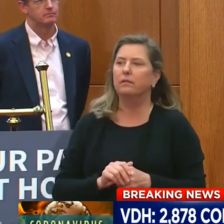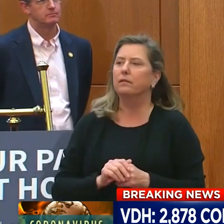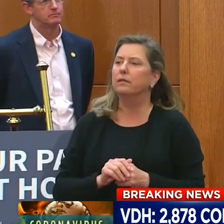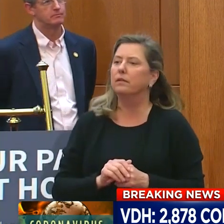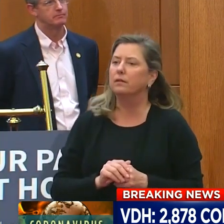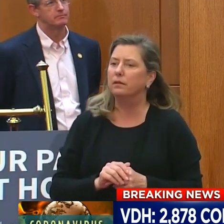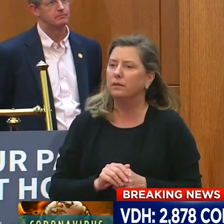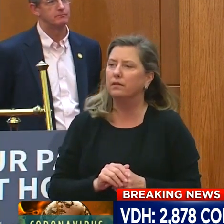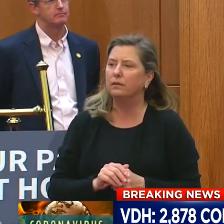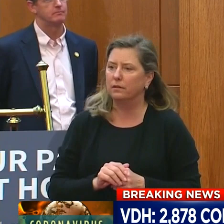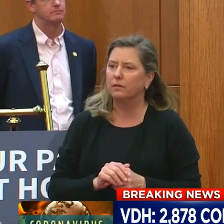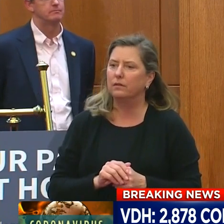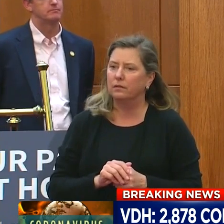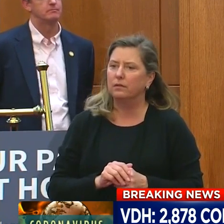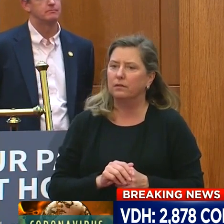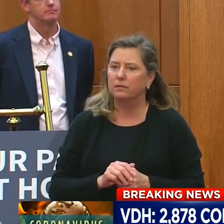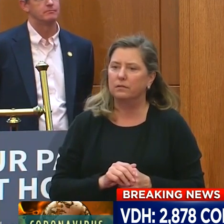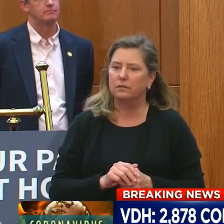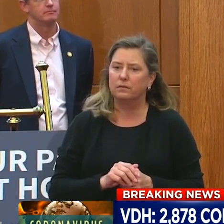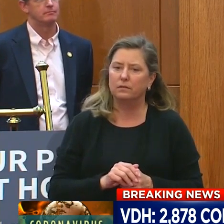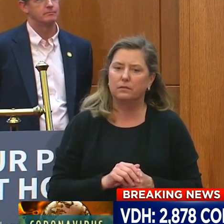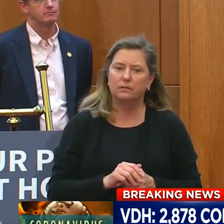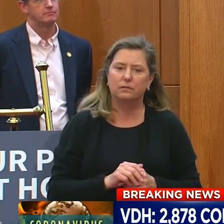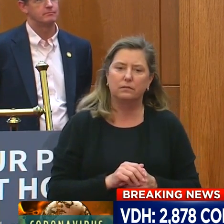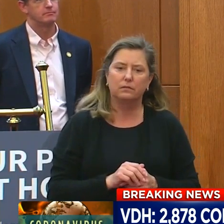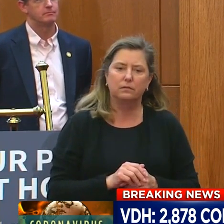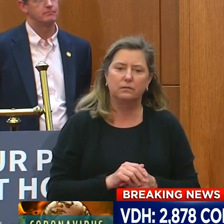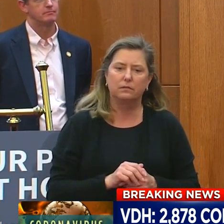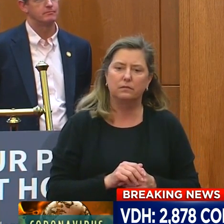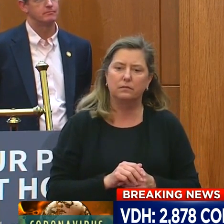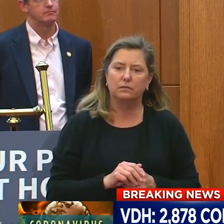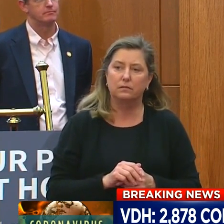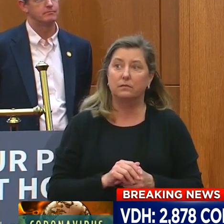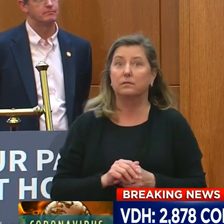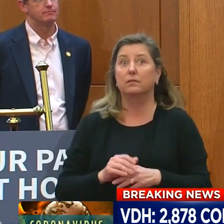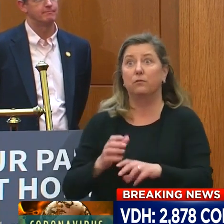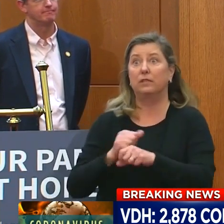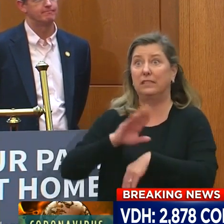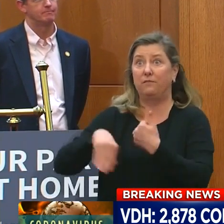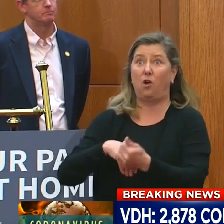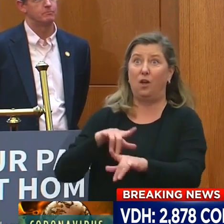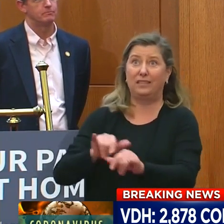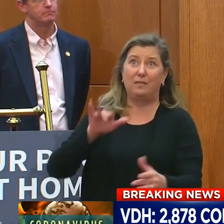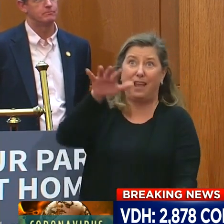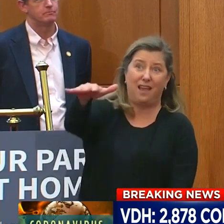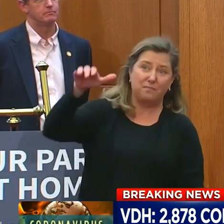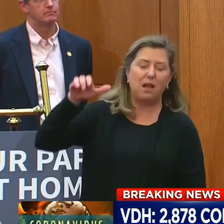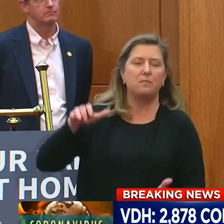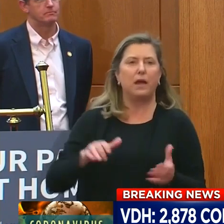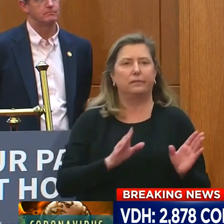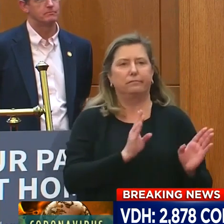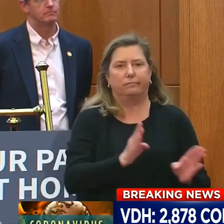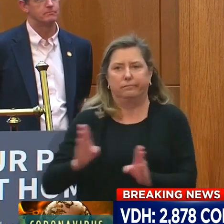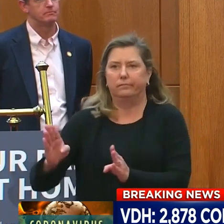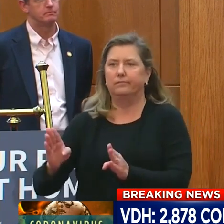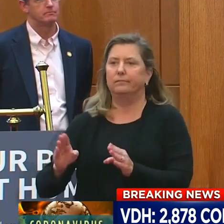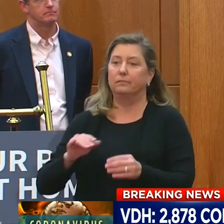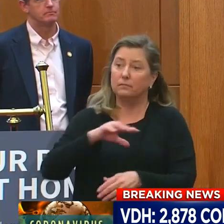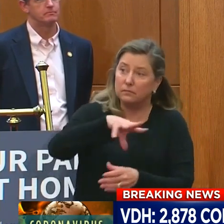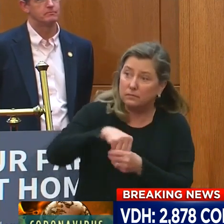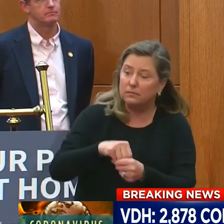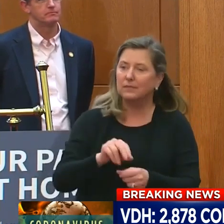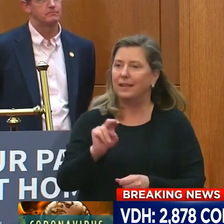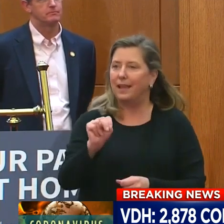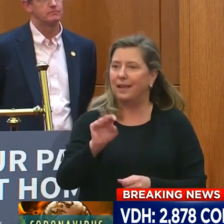a number of receipts, and we will get that N95 masks that are